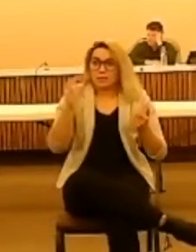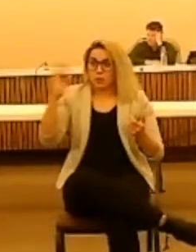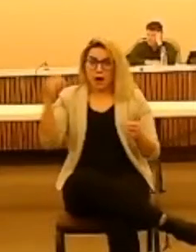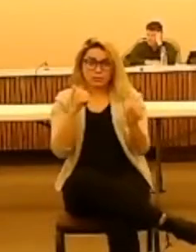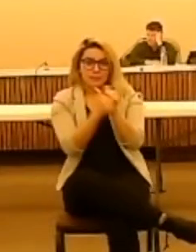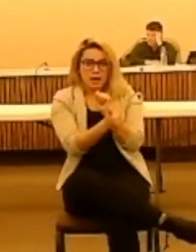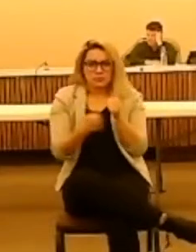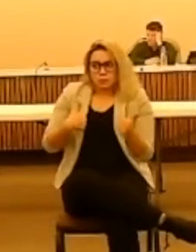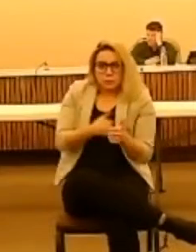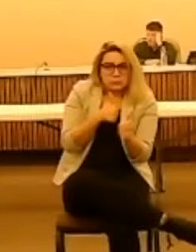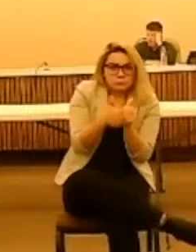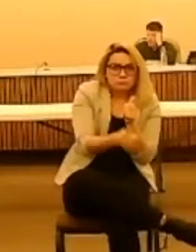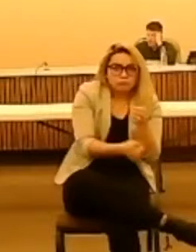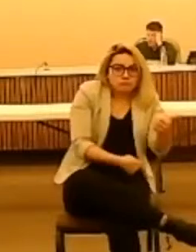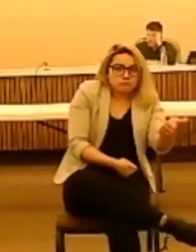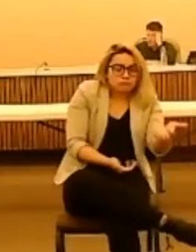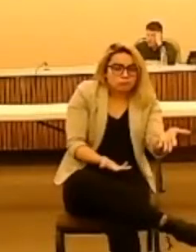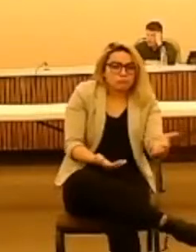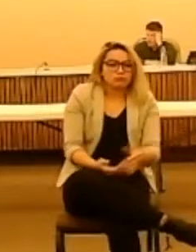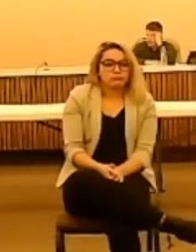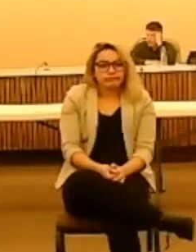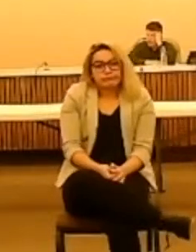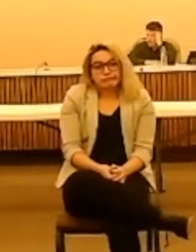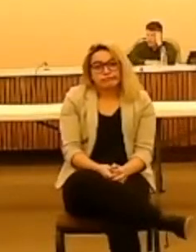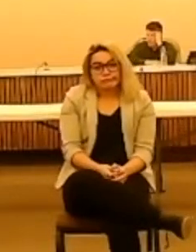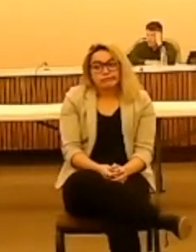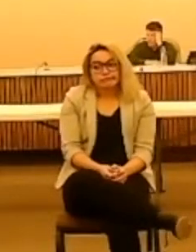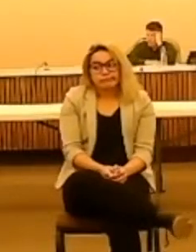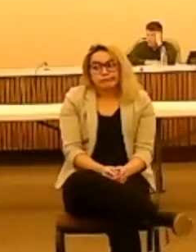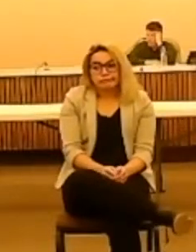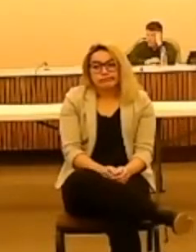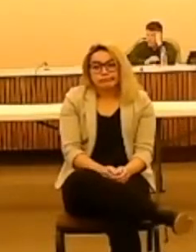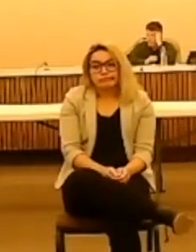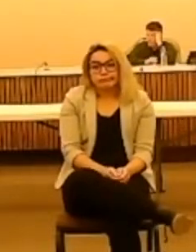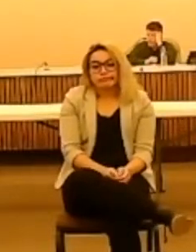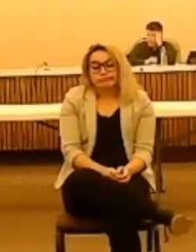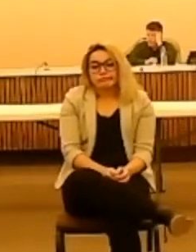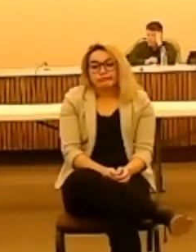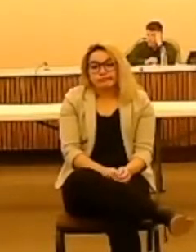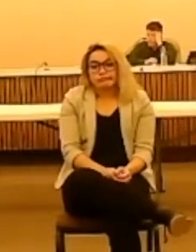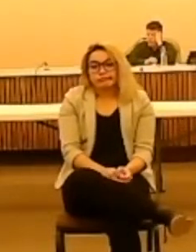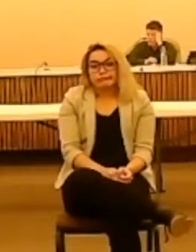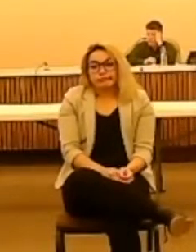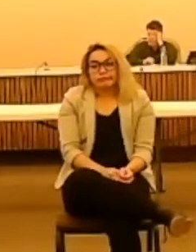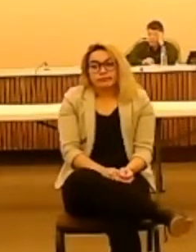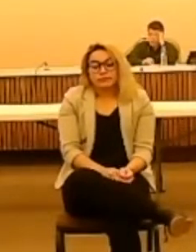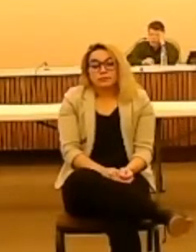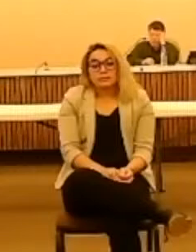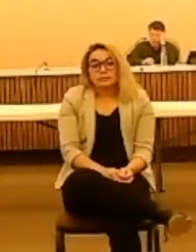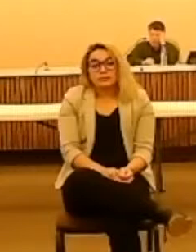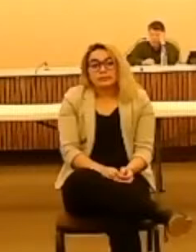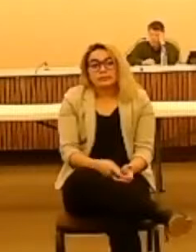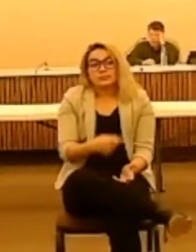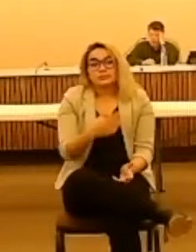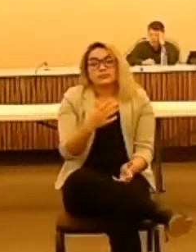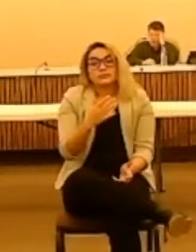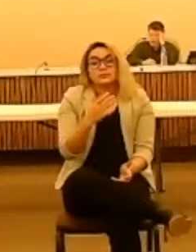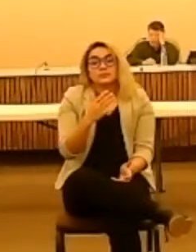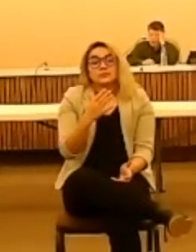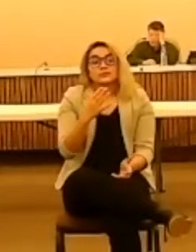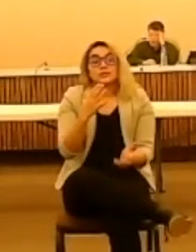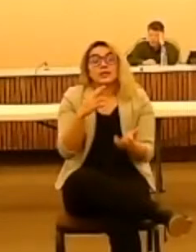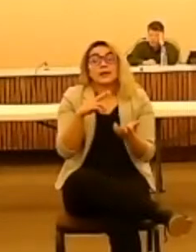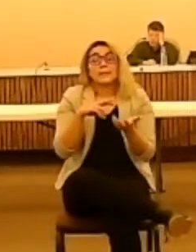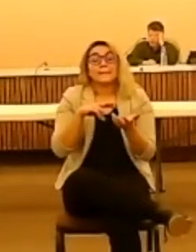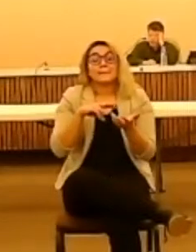You know, like I said, with with that said, that they're not willing to do it at this time